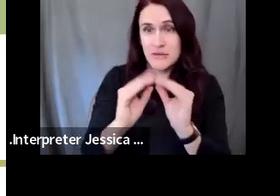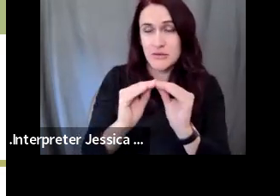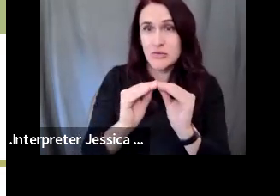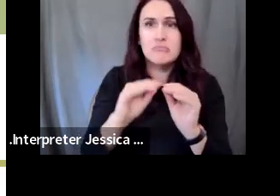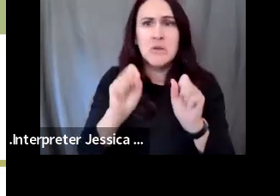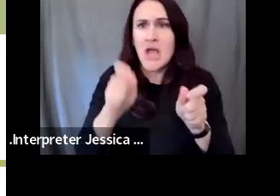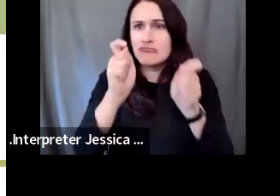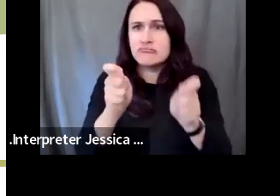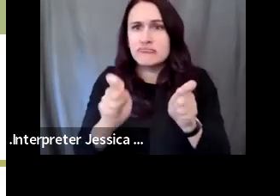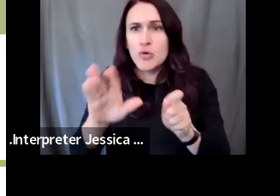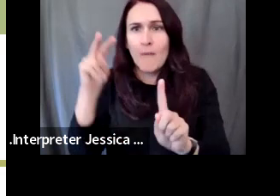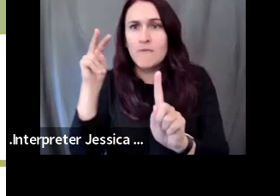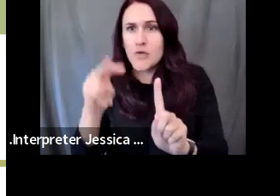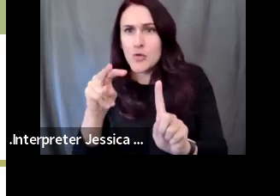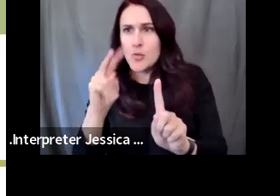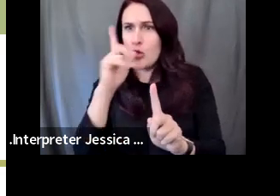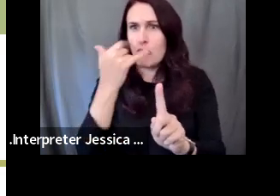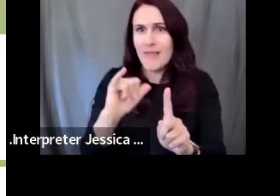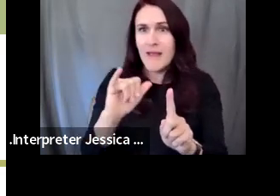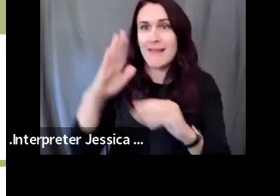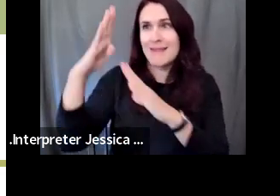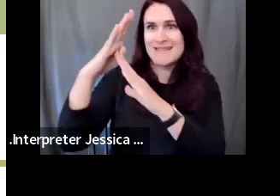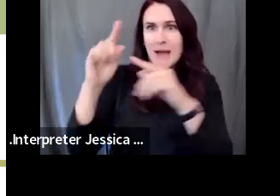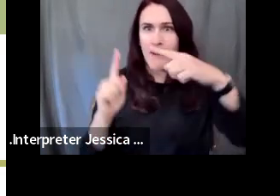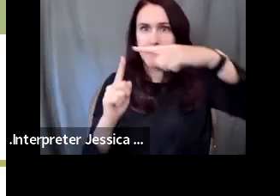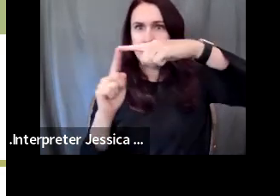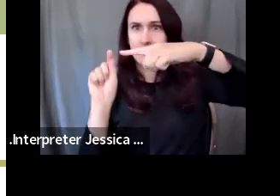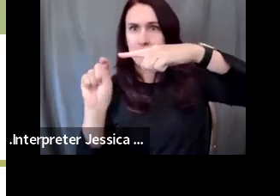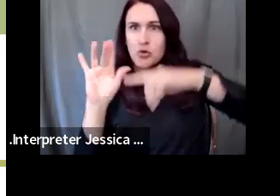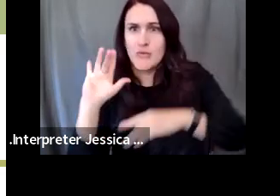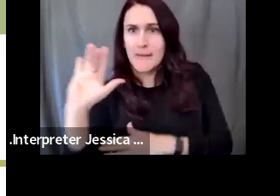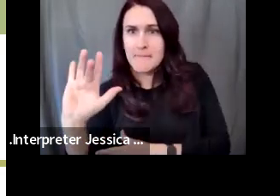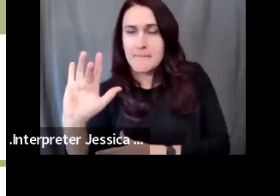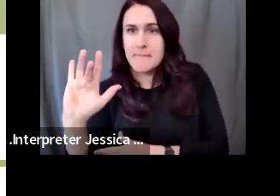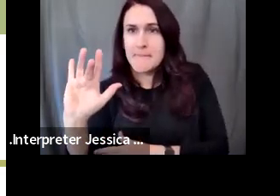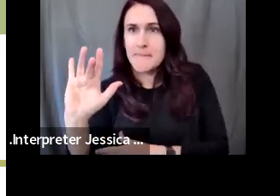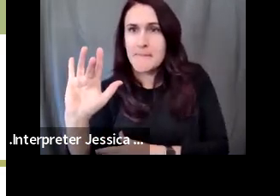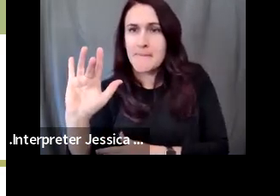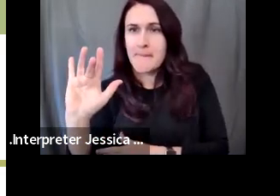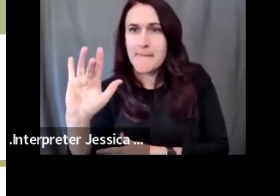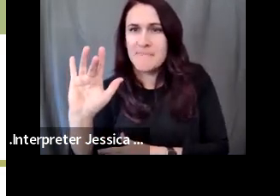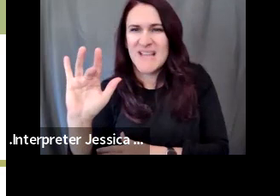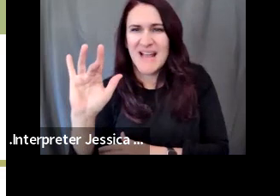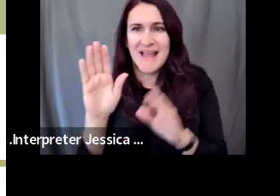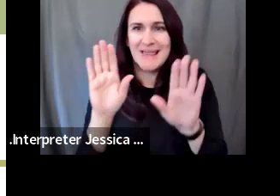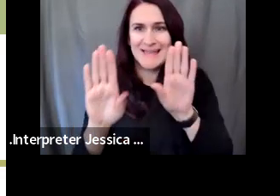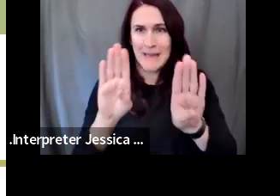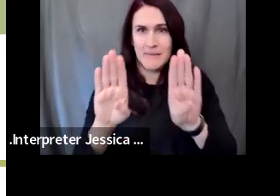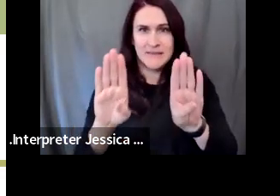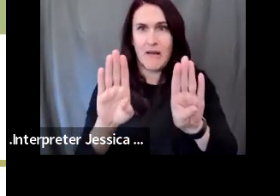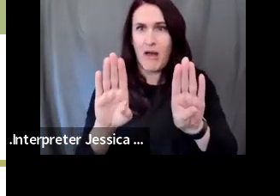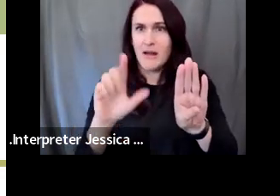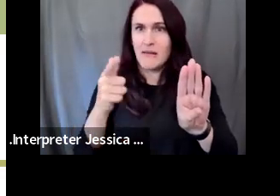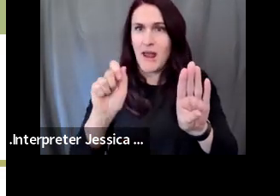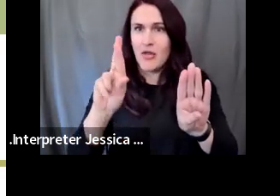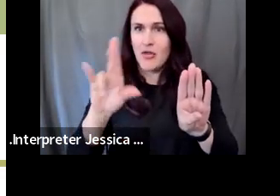can change your view at the top portion of your screen. You can select the side-by-side gallery views so that you can see